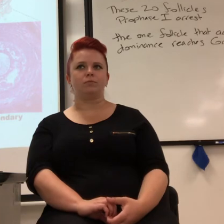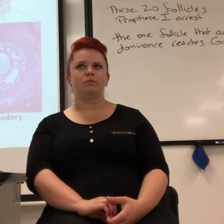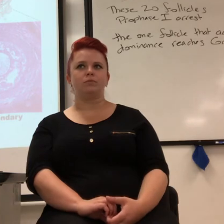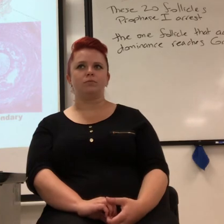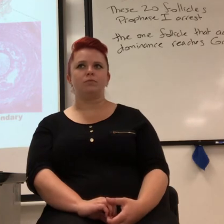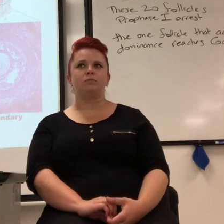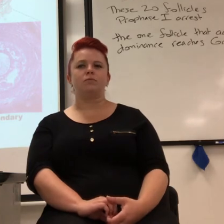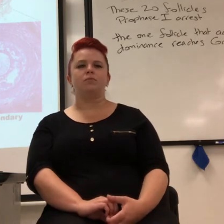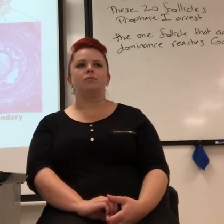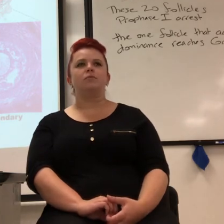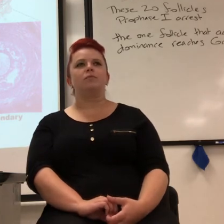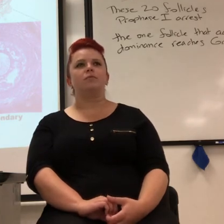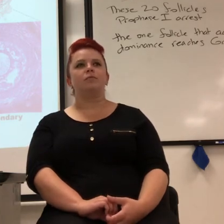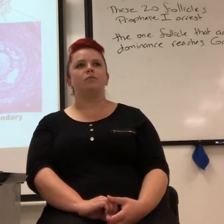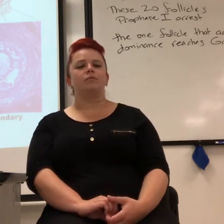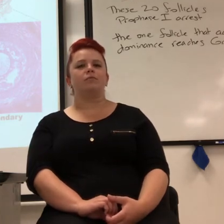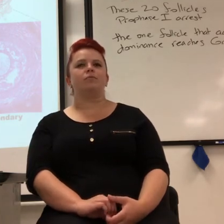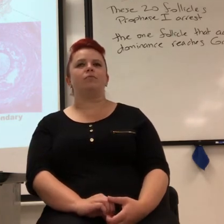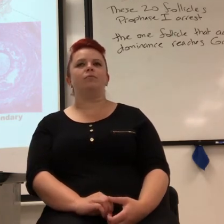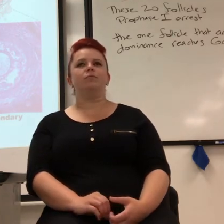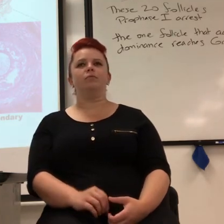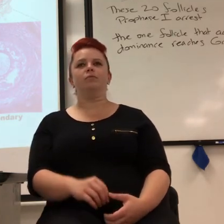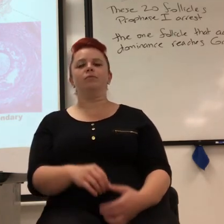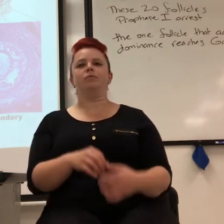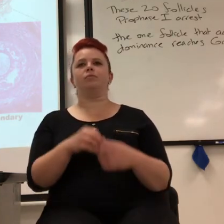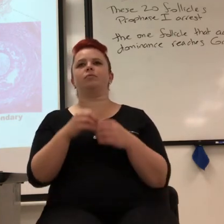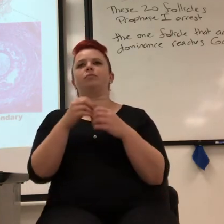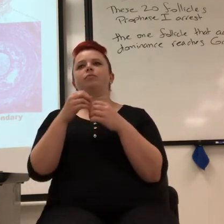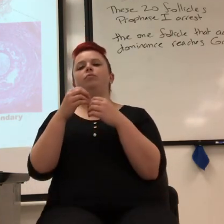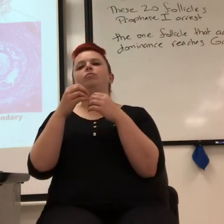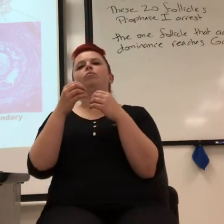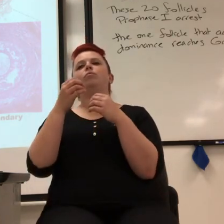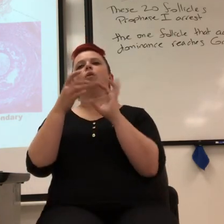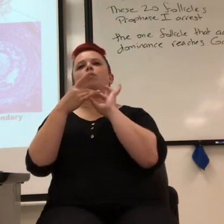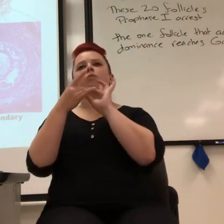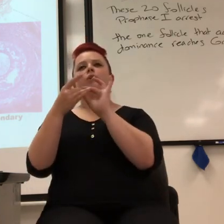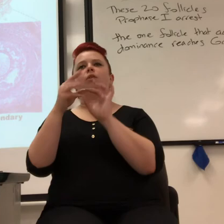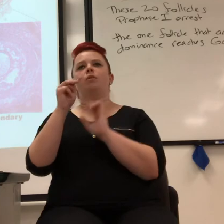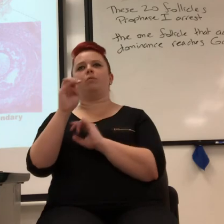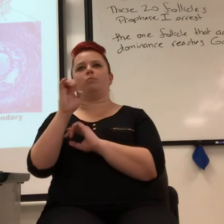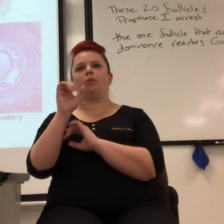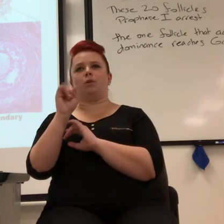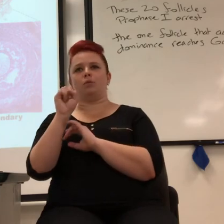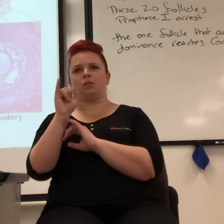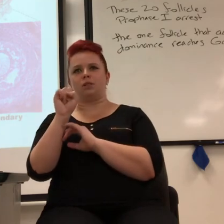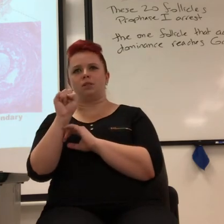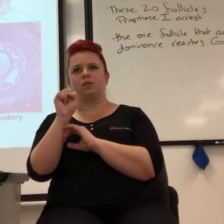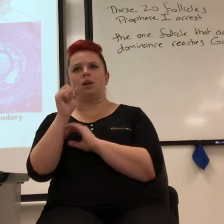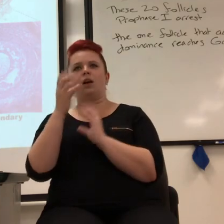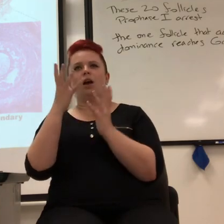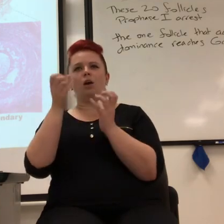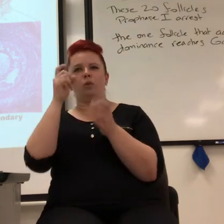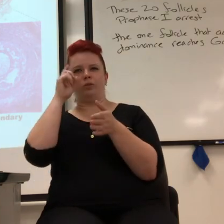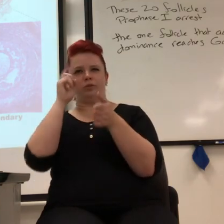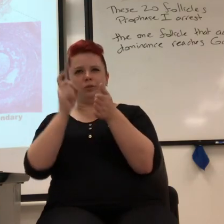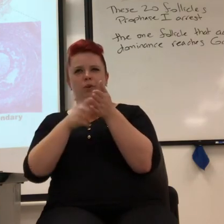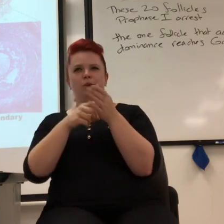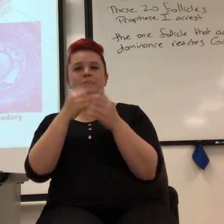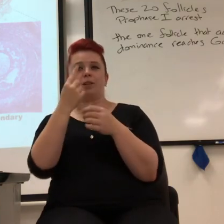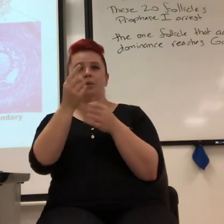Well, anyways, on the meiosis side of the board, I want you to note the one that achieves dominance will complete meiosis